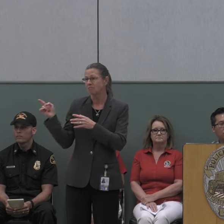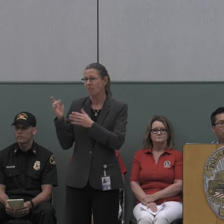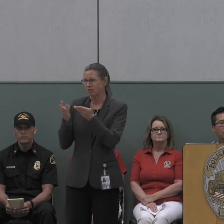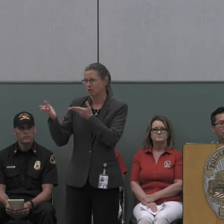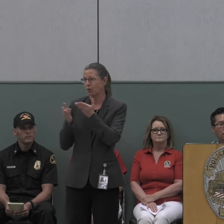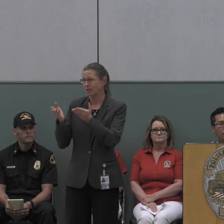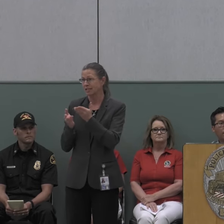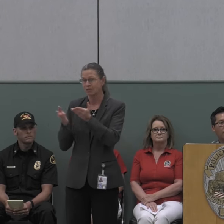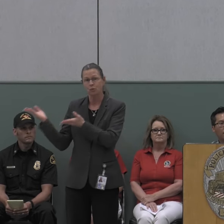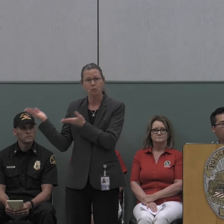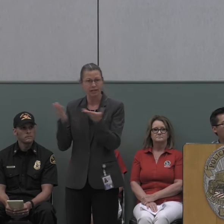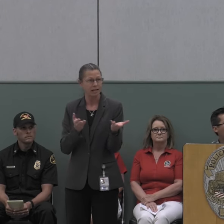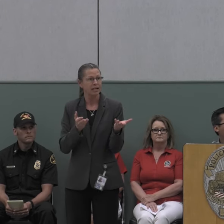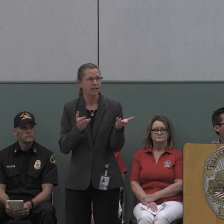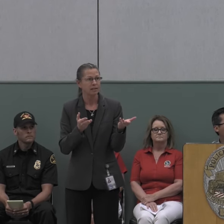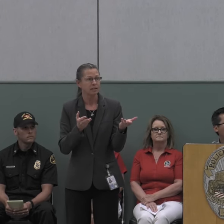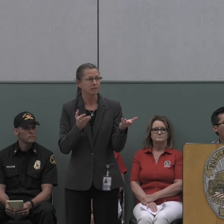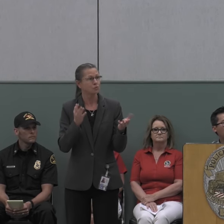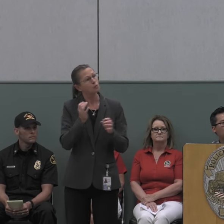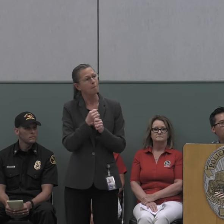community.